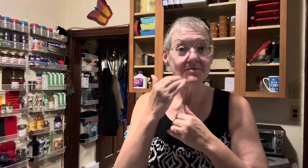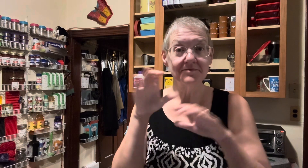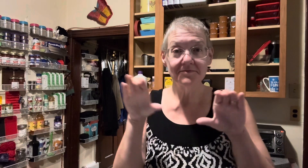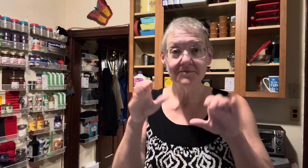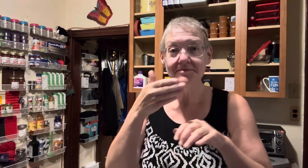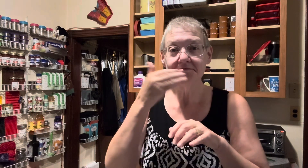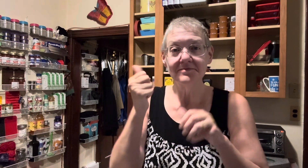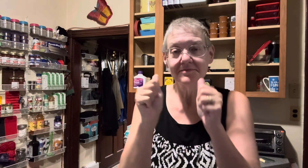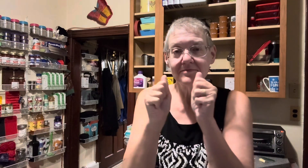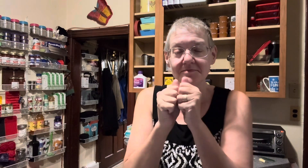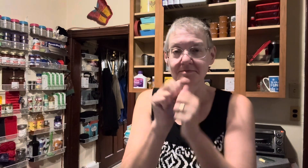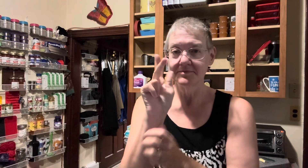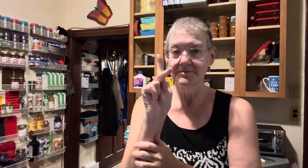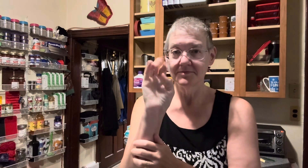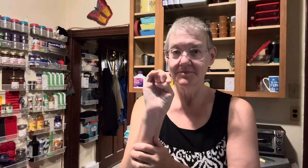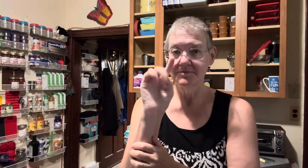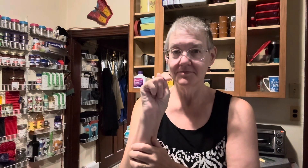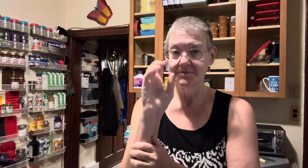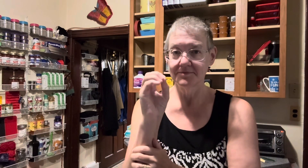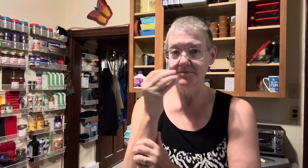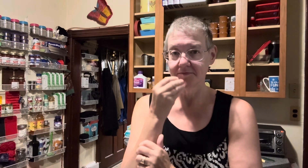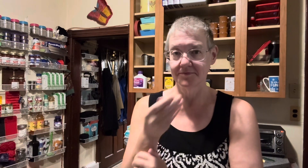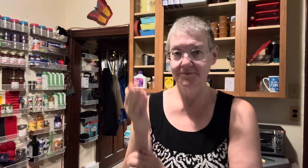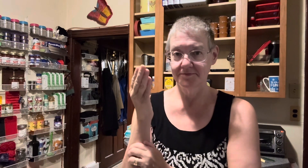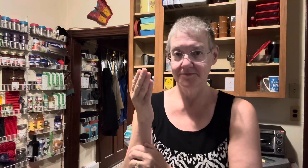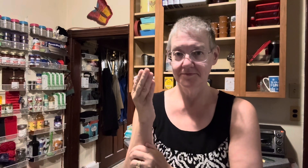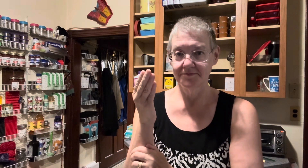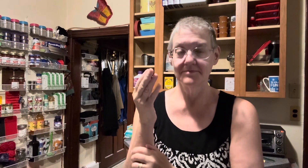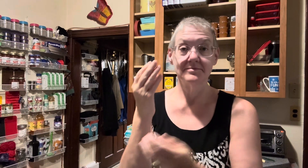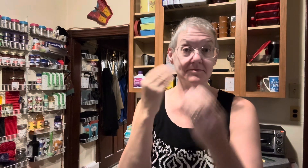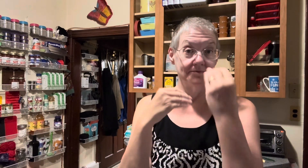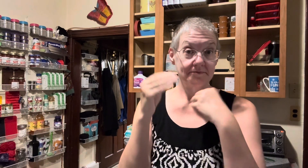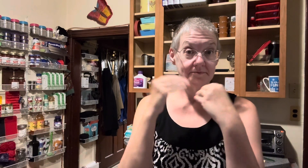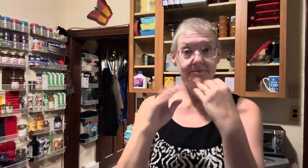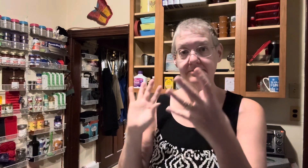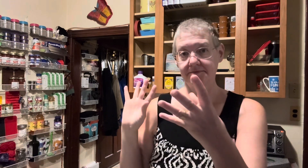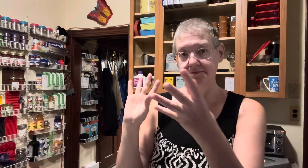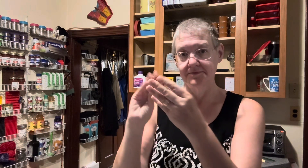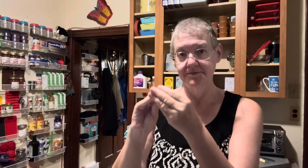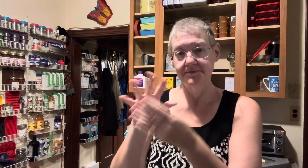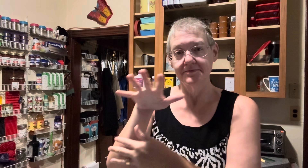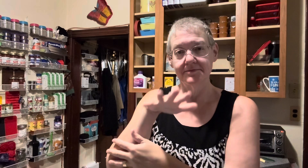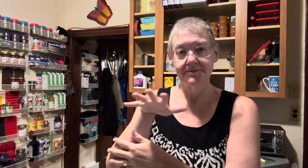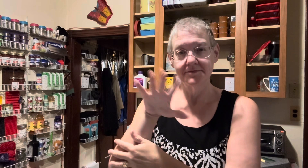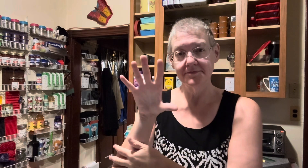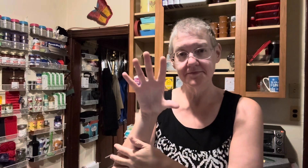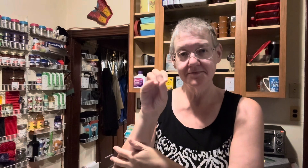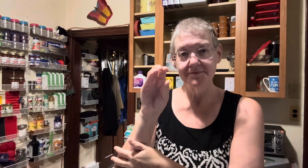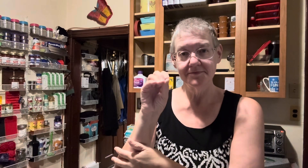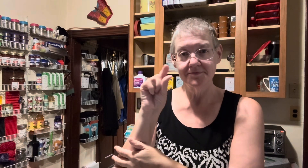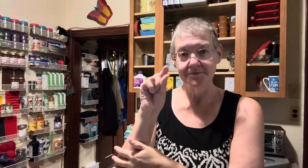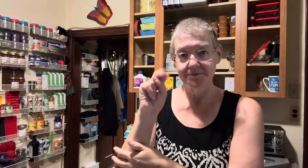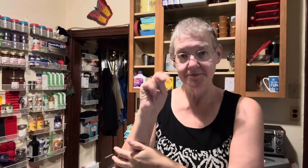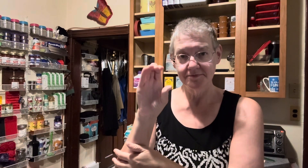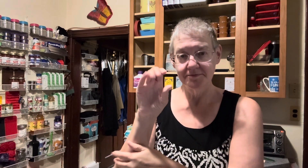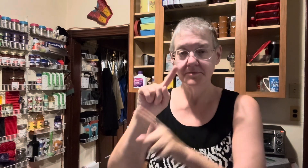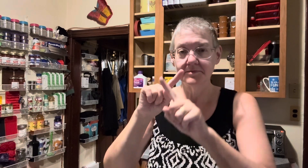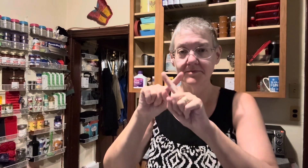Dale's blood sugar does better with a keto breakfast. He eats around 50 net carbs a